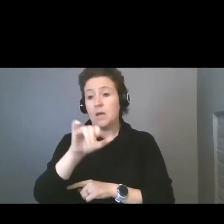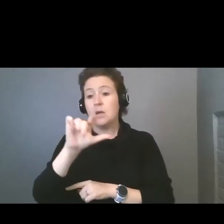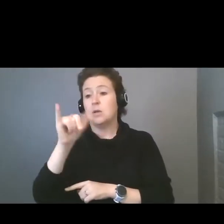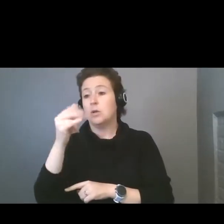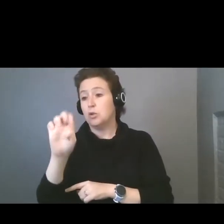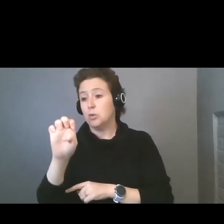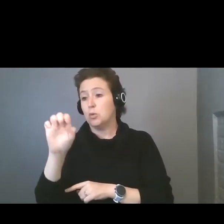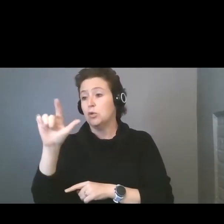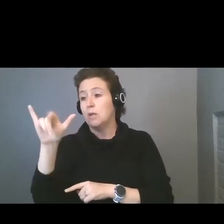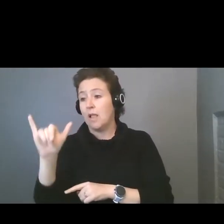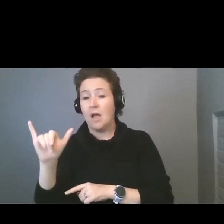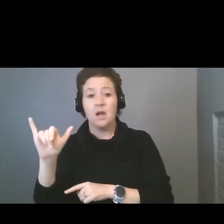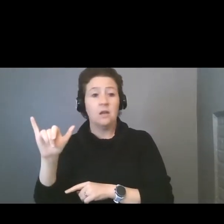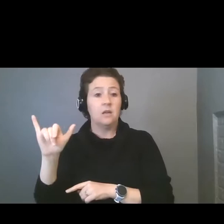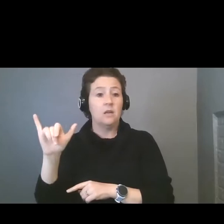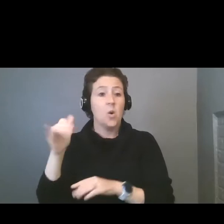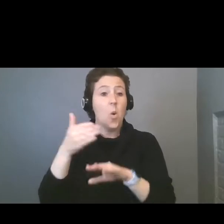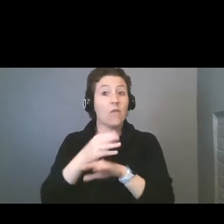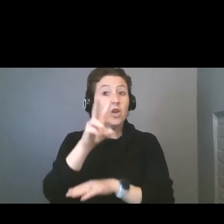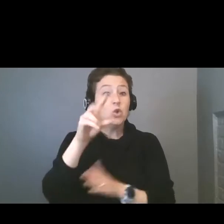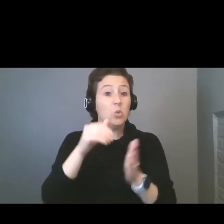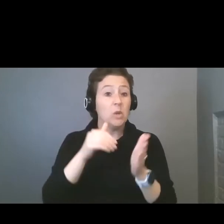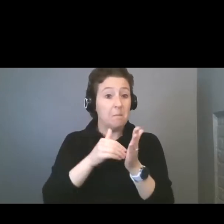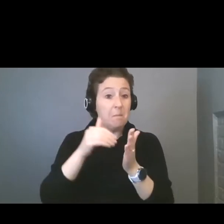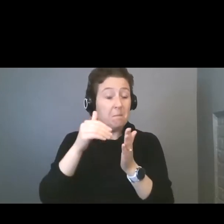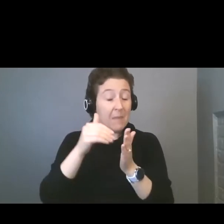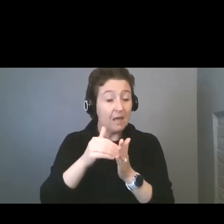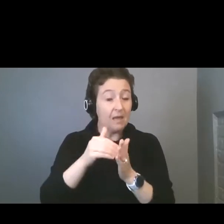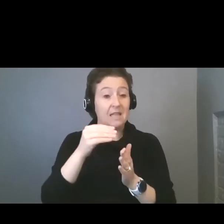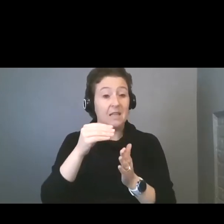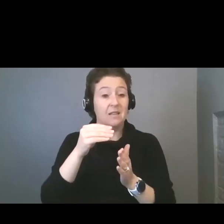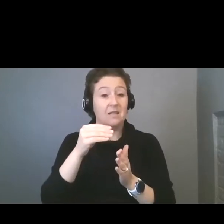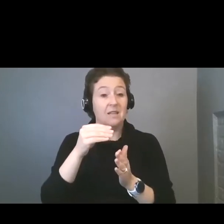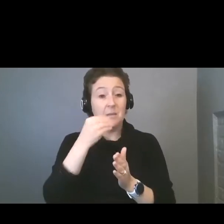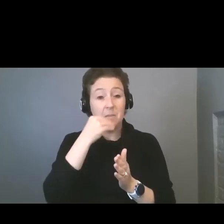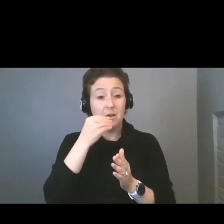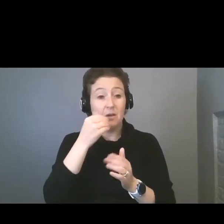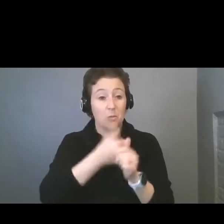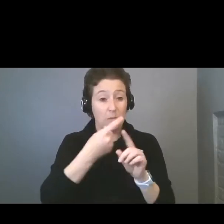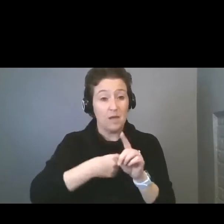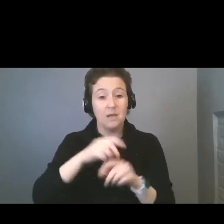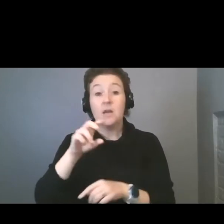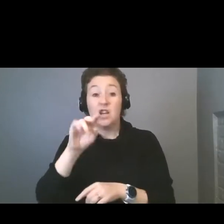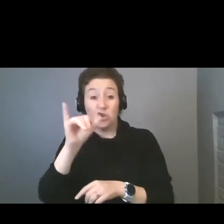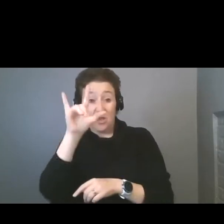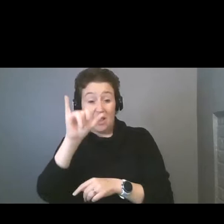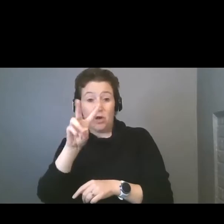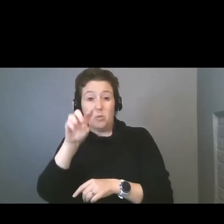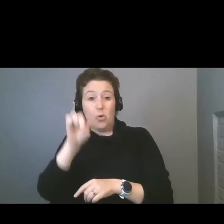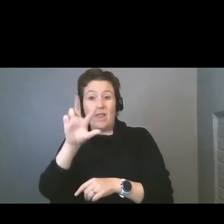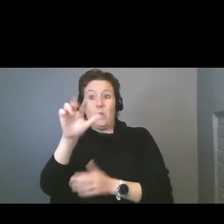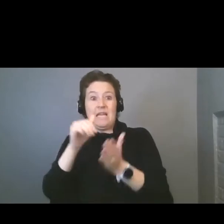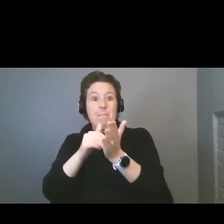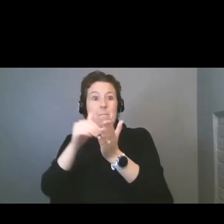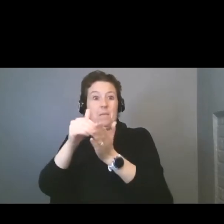averaging over 2 million meals per month and a new record of 2.3 million meals in July. So we are